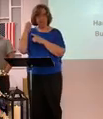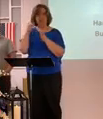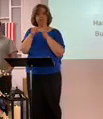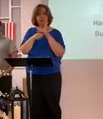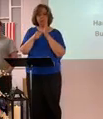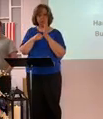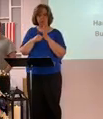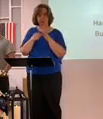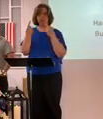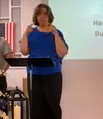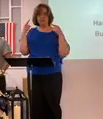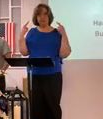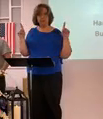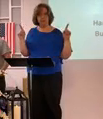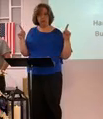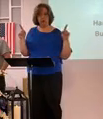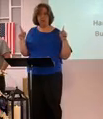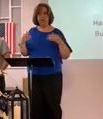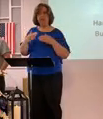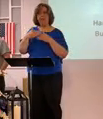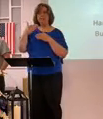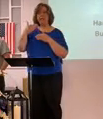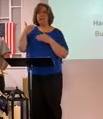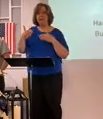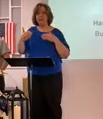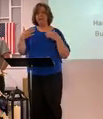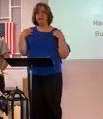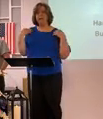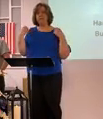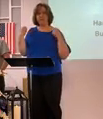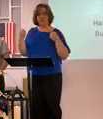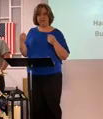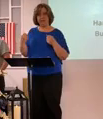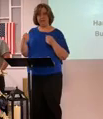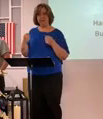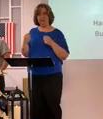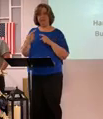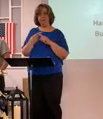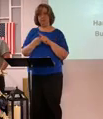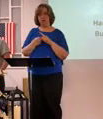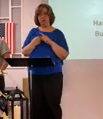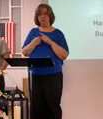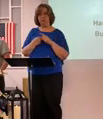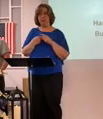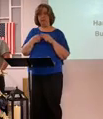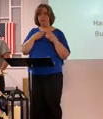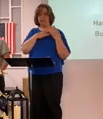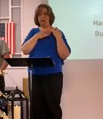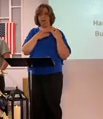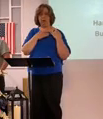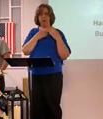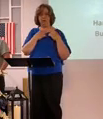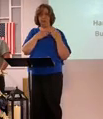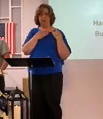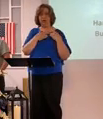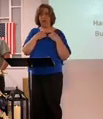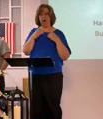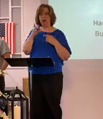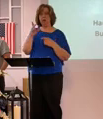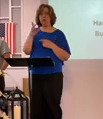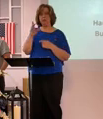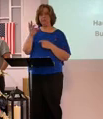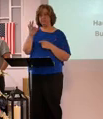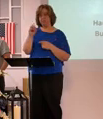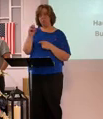is ahead of the game with his defect compared to the